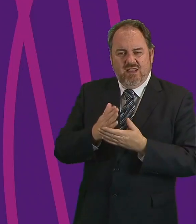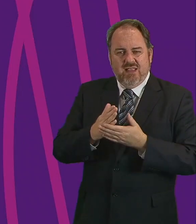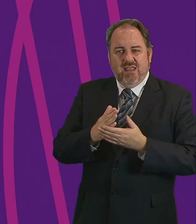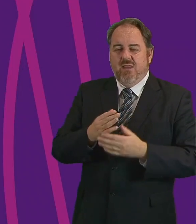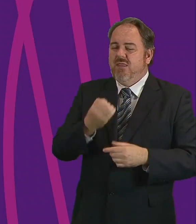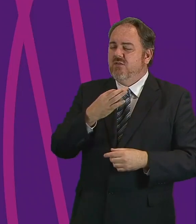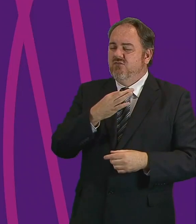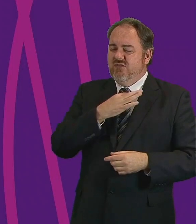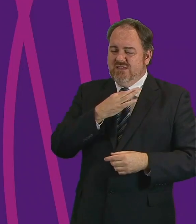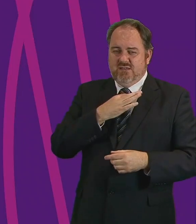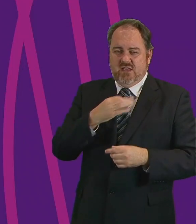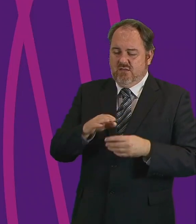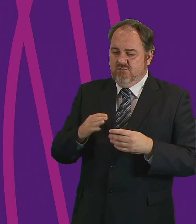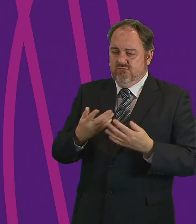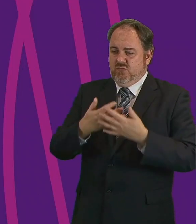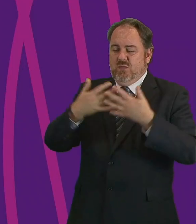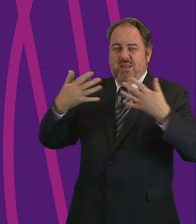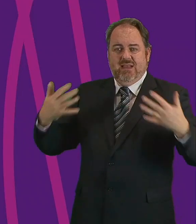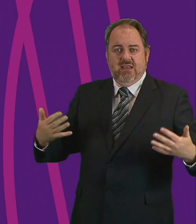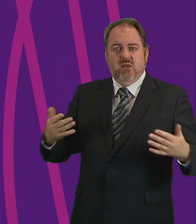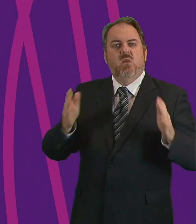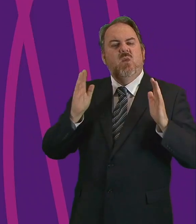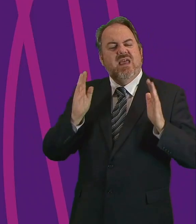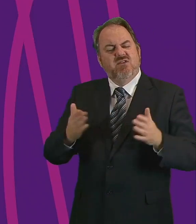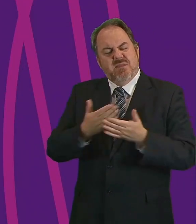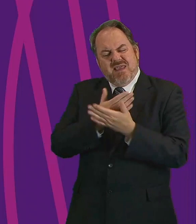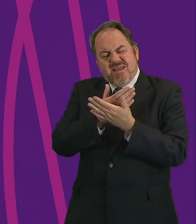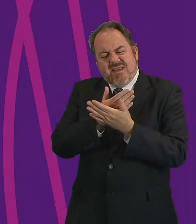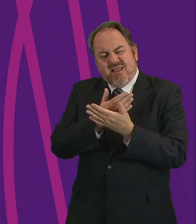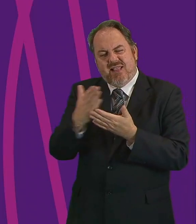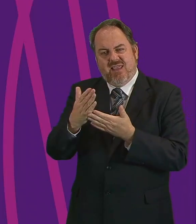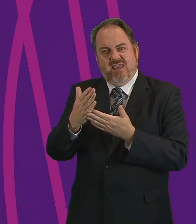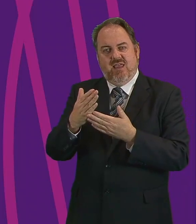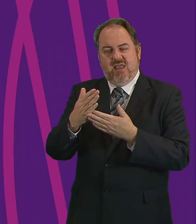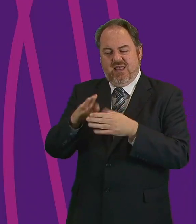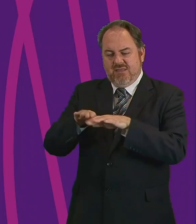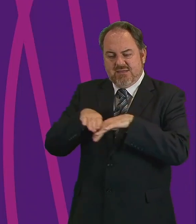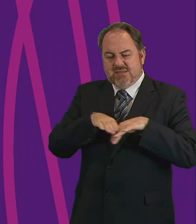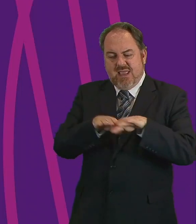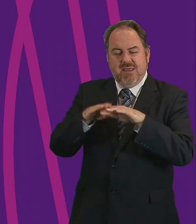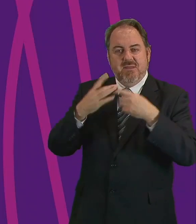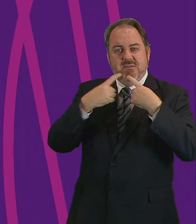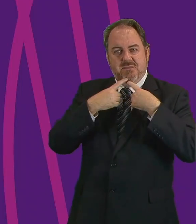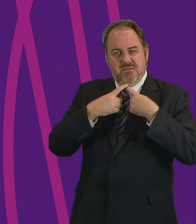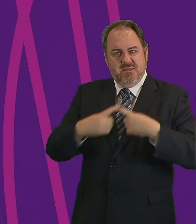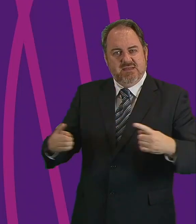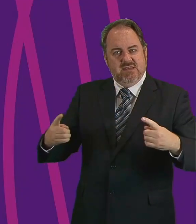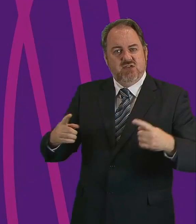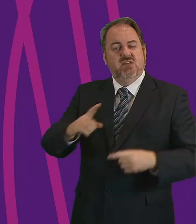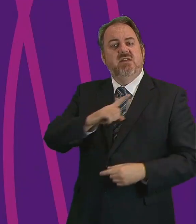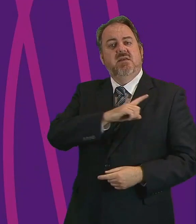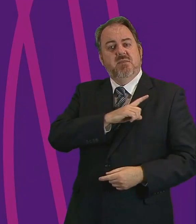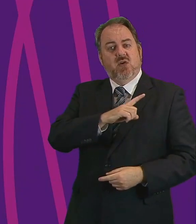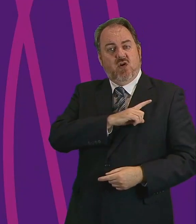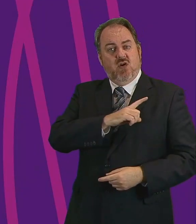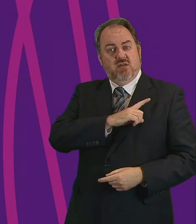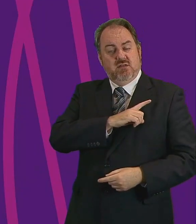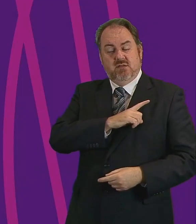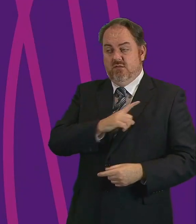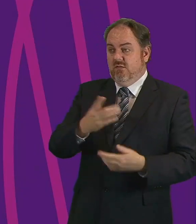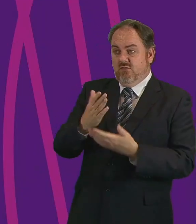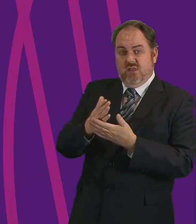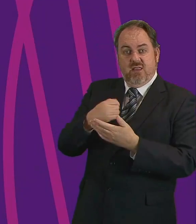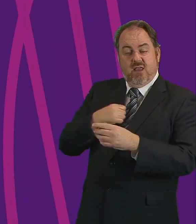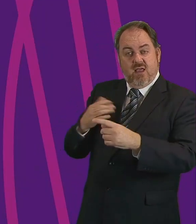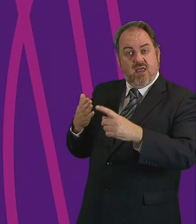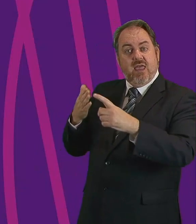here, to be consistent in our messaging, because I think there is a clear path out of lockdown, but for that to take place,